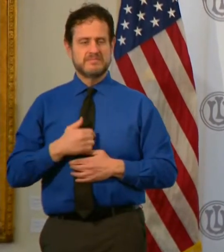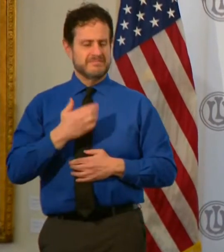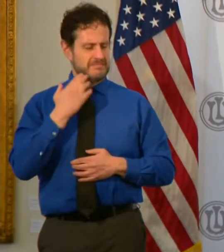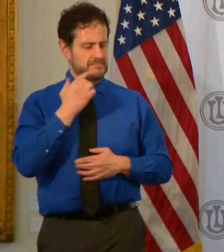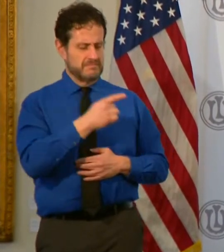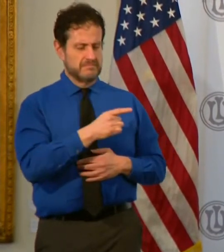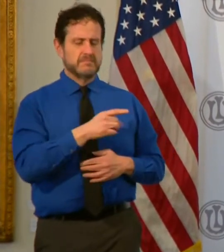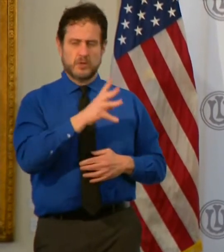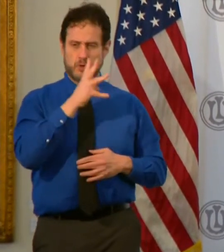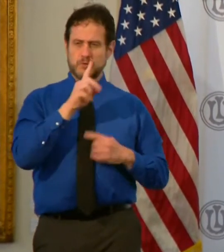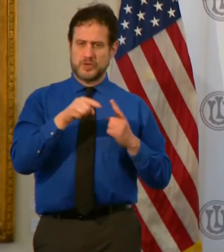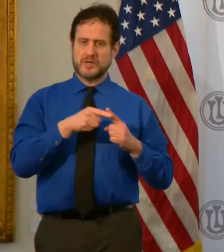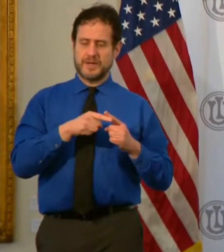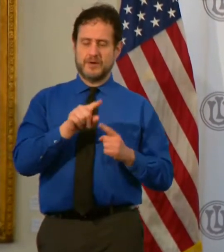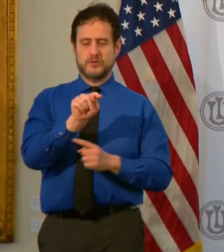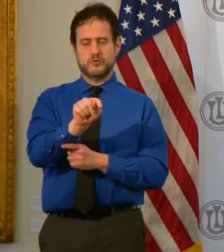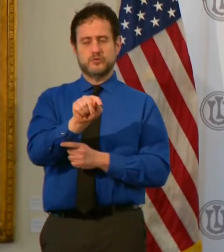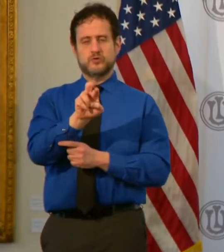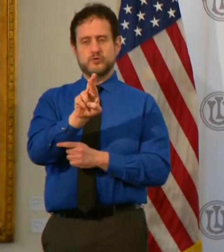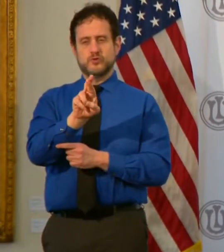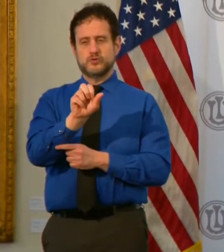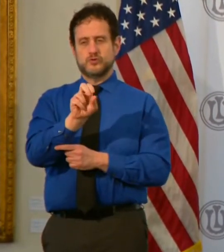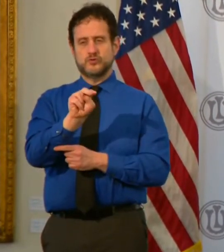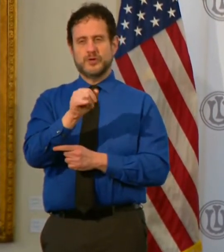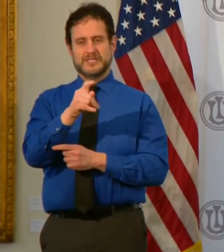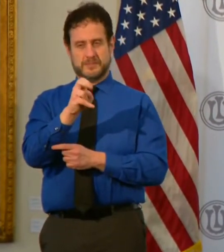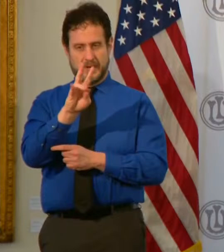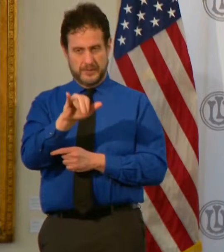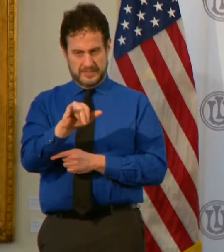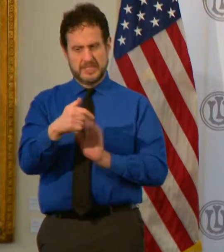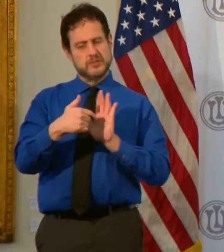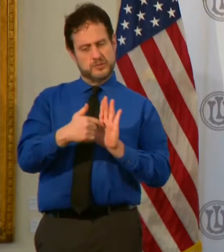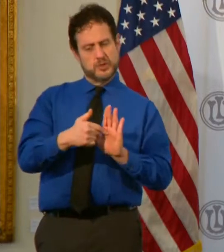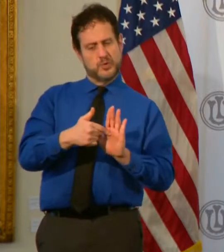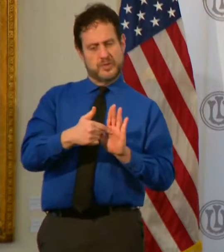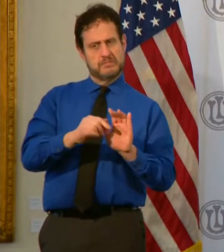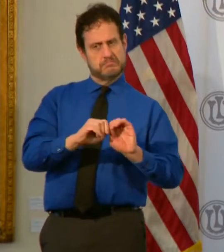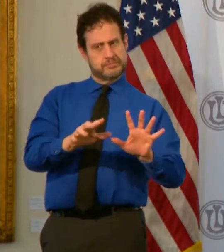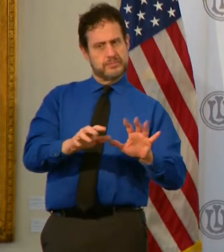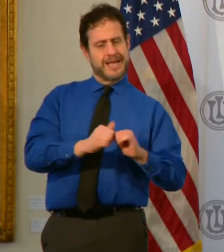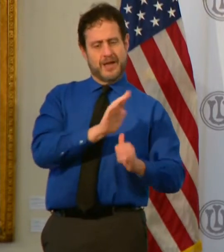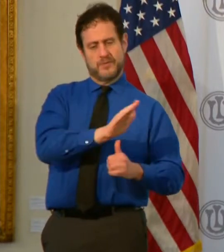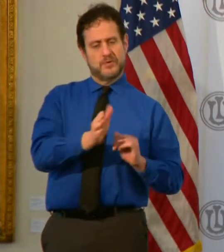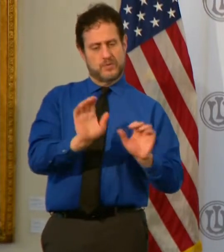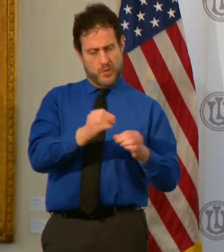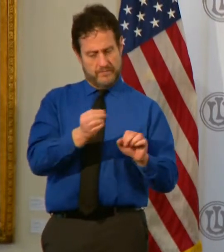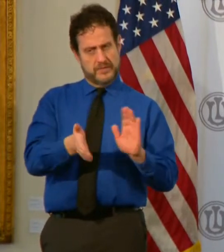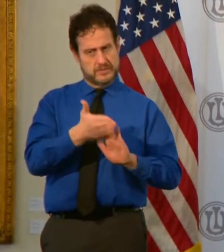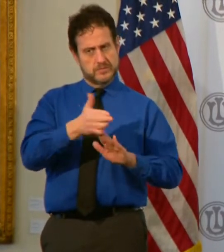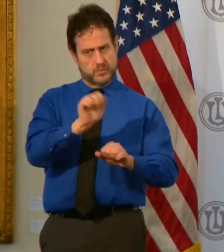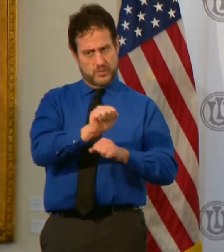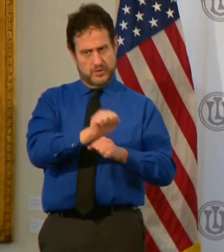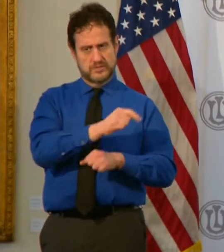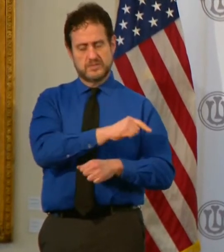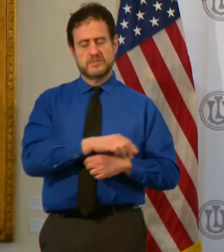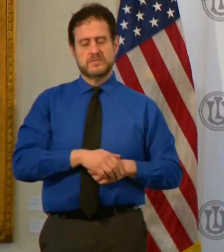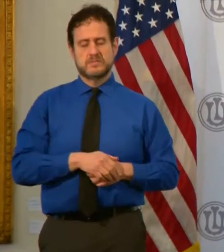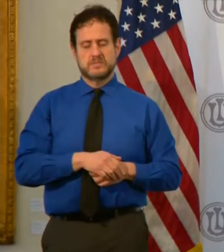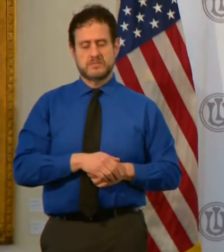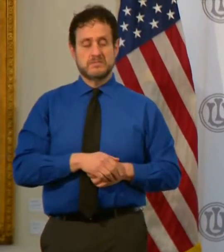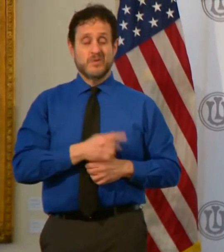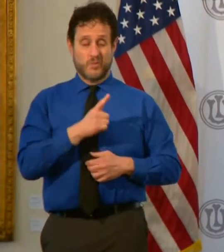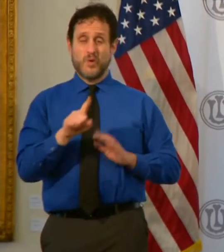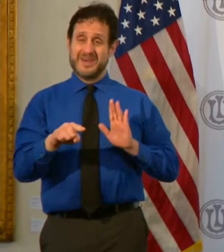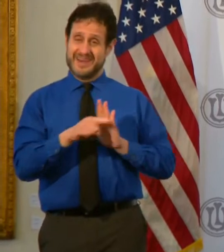a lot about transparency, and one of the negative perceptions that you have gotten really started with the